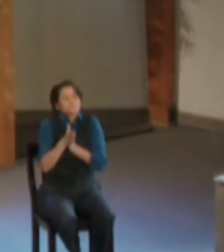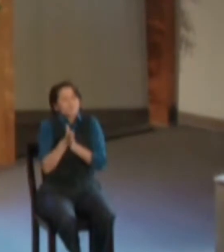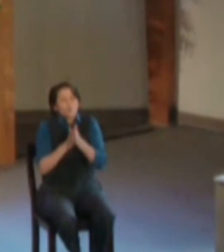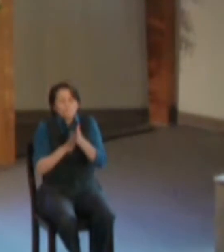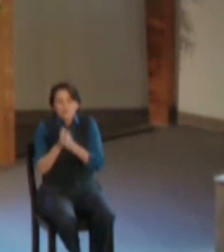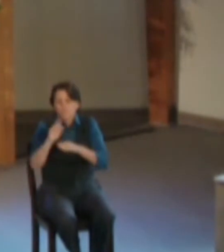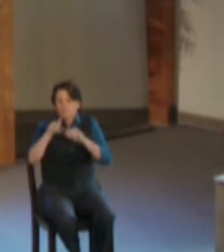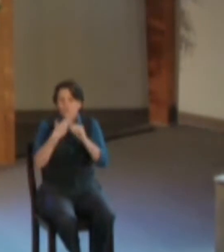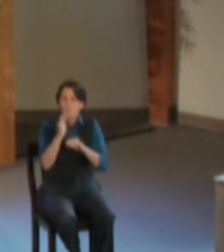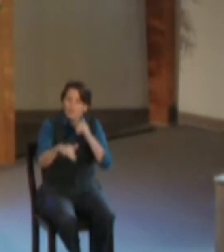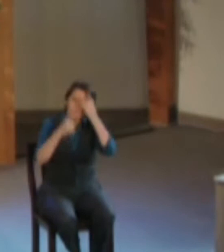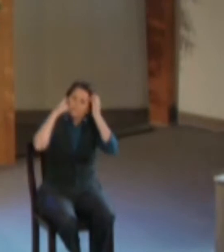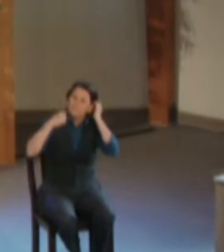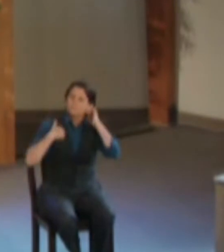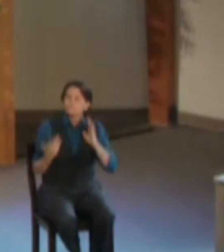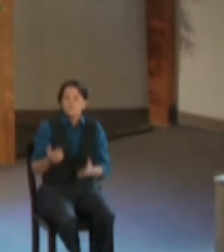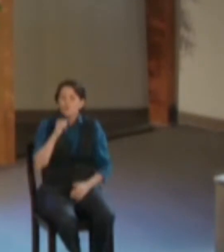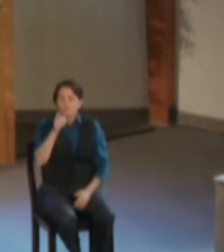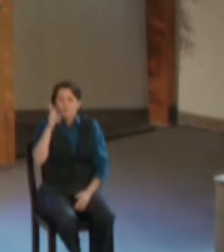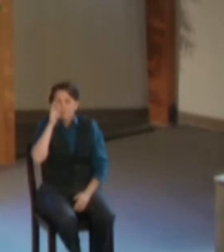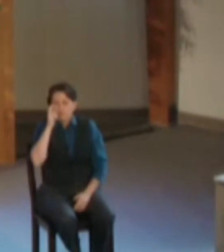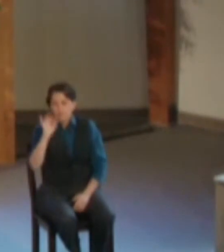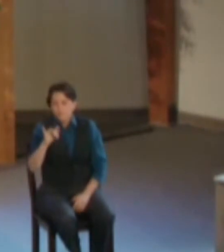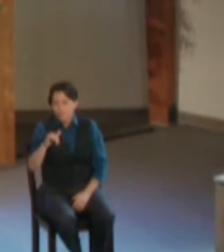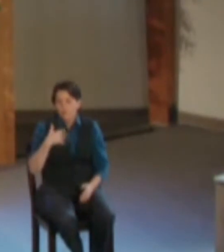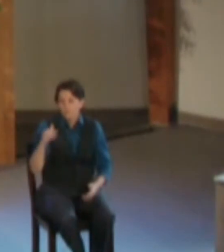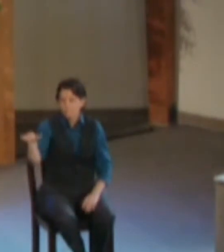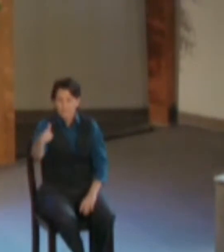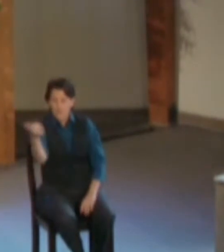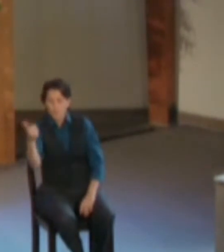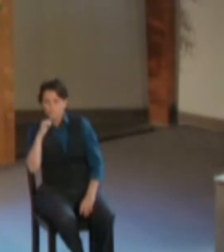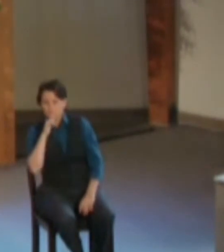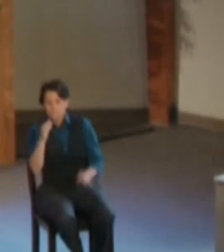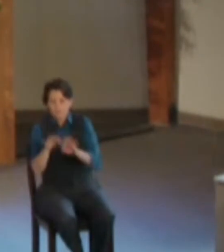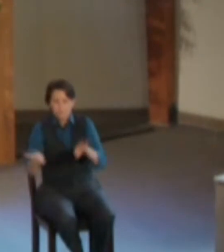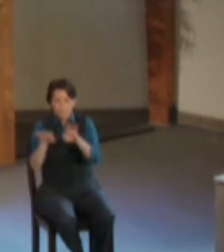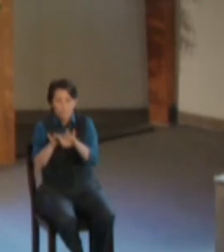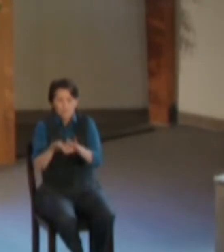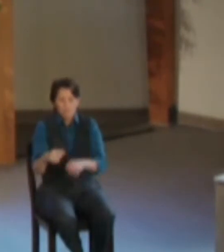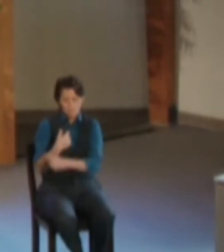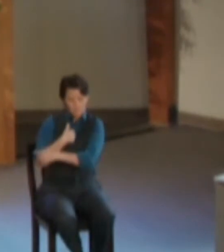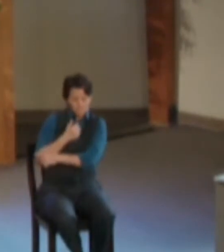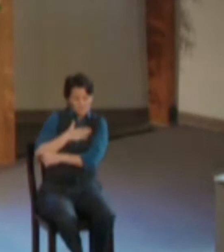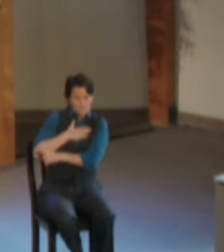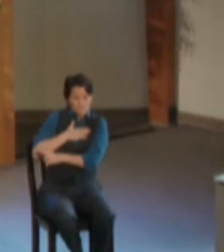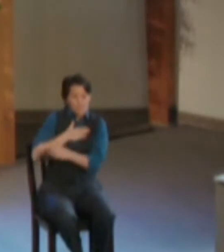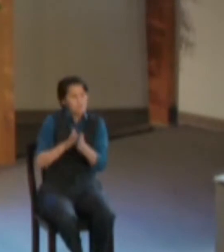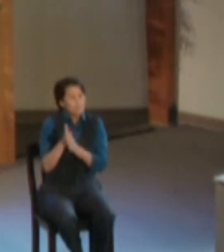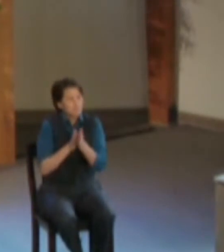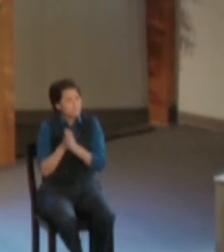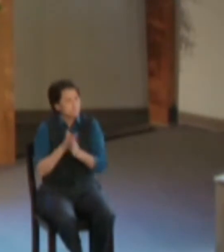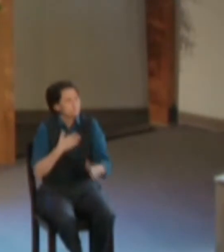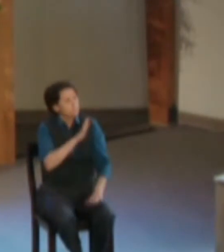And because I'm passionate about it, don't hear that that means everything else doesn't matter. This is my passion. What's your